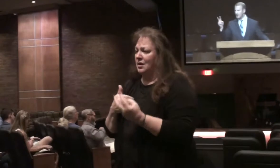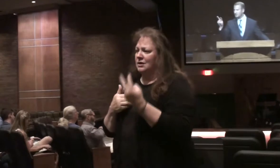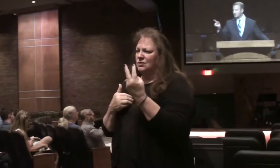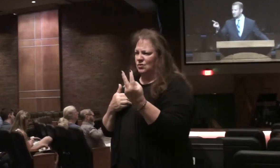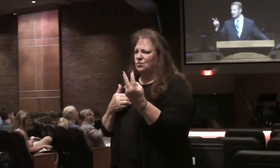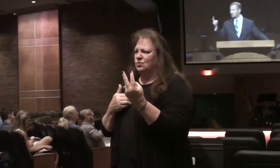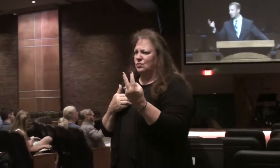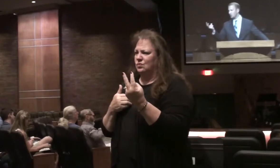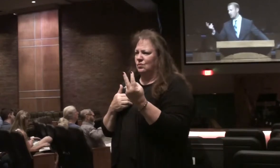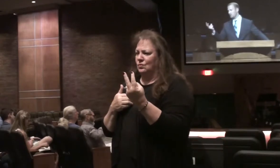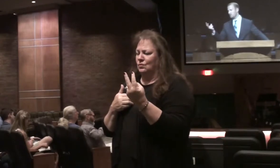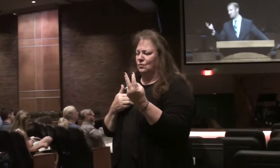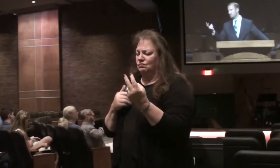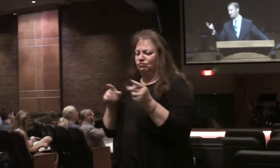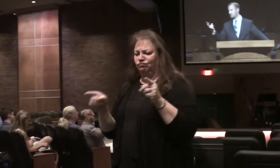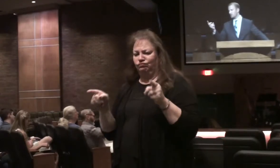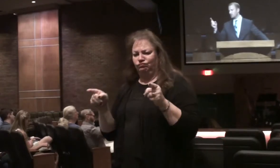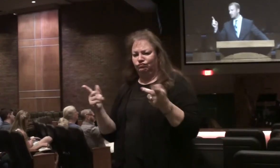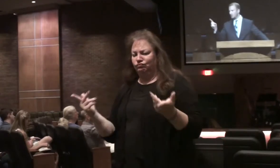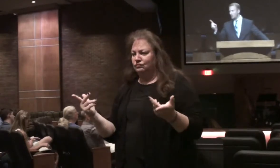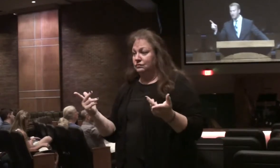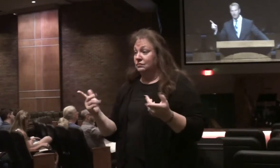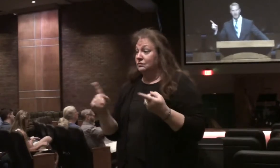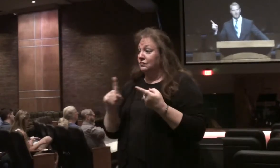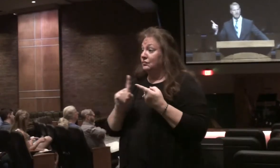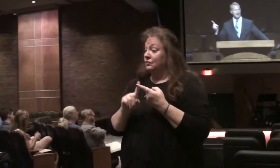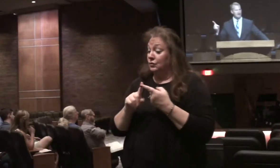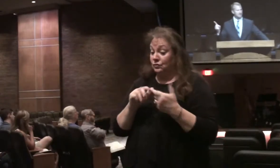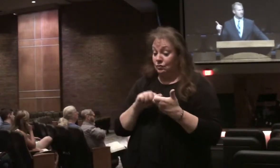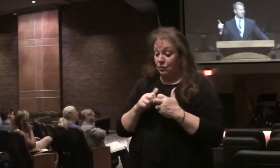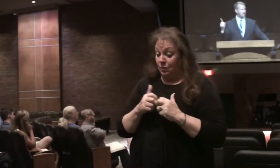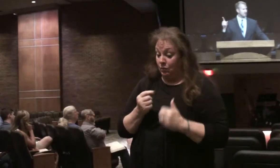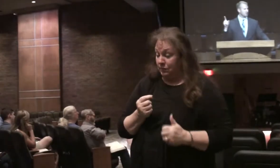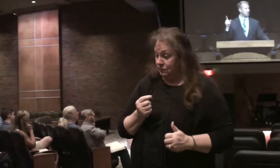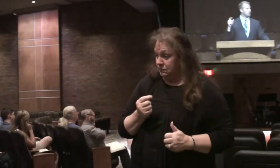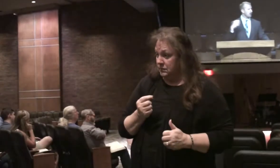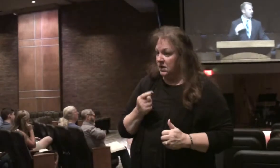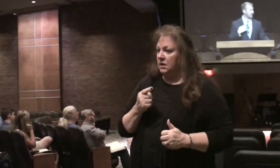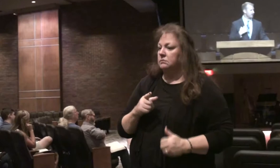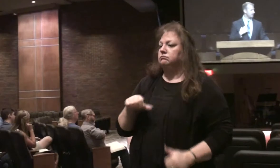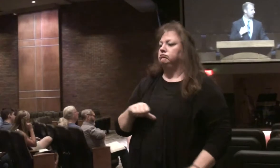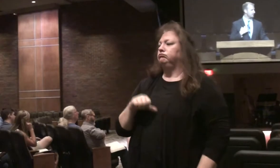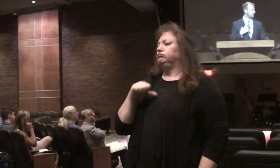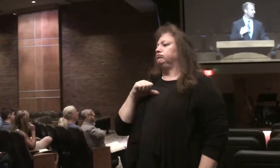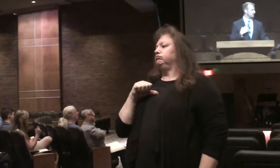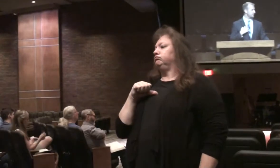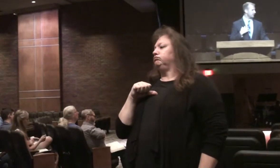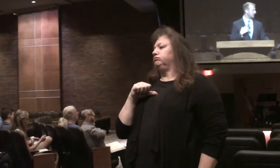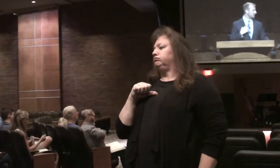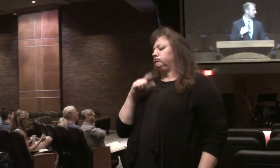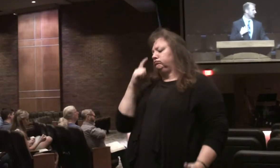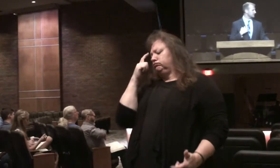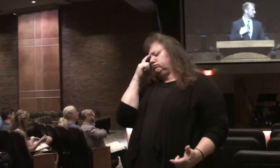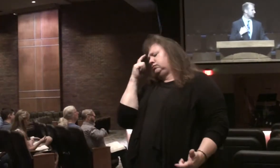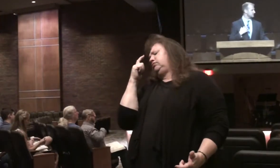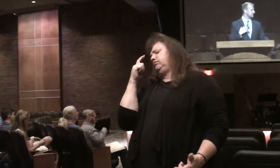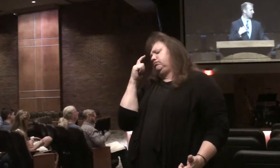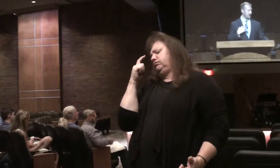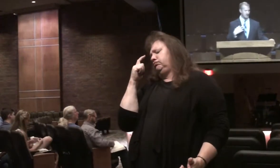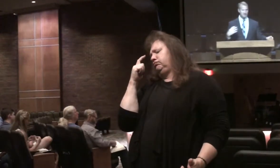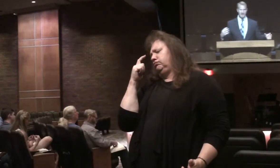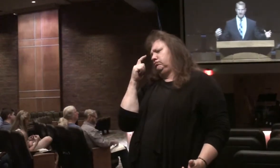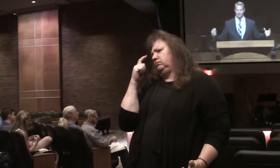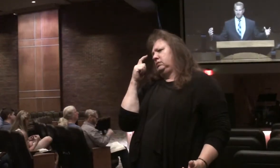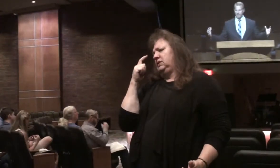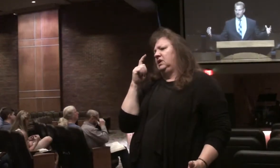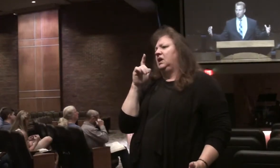two sides of the same coin. Number one problem they have is their pride. Their arrogance.